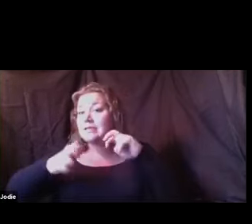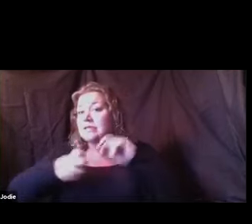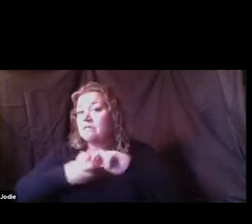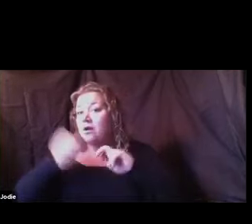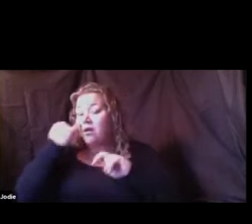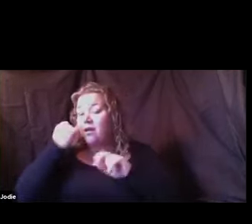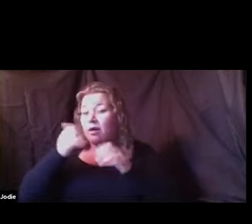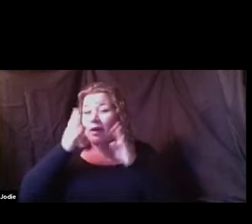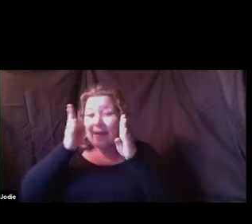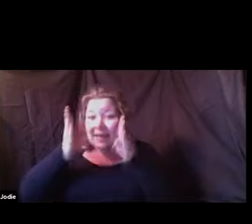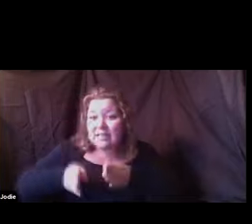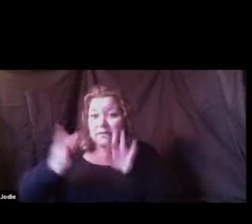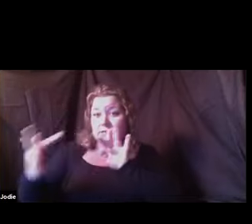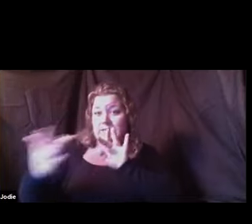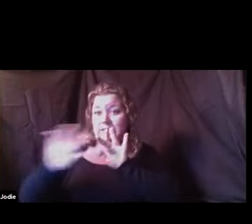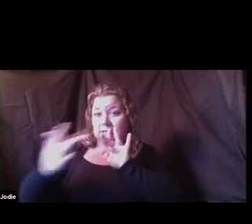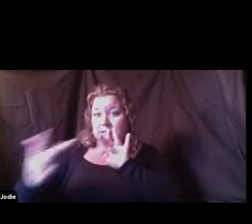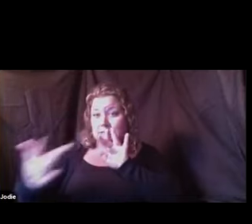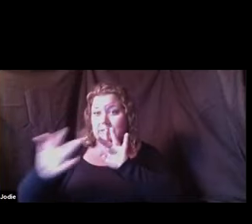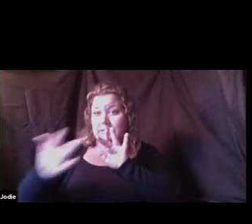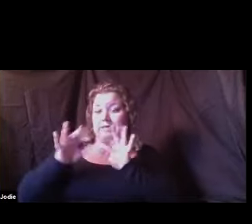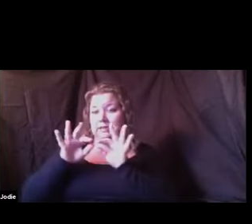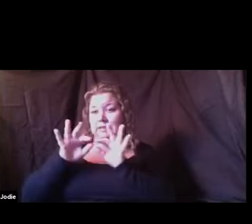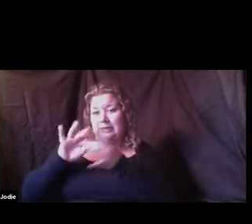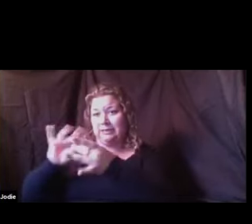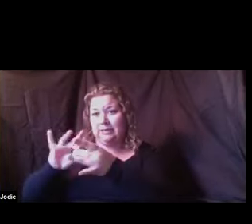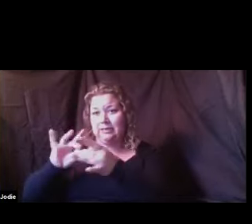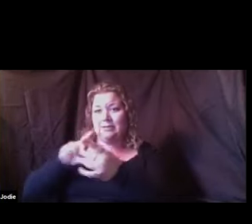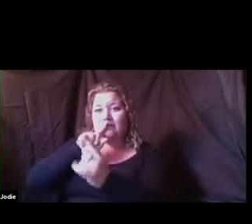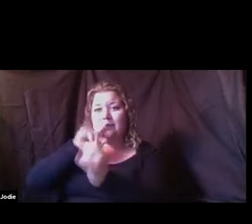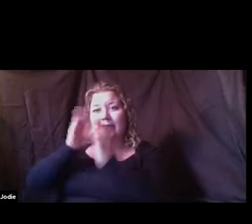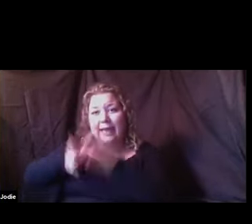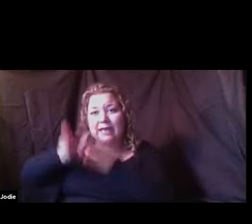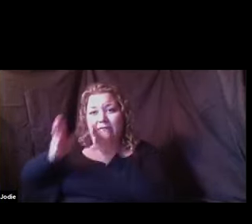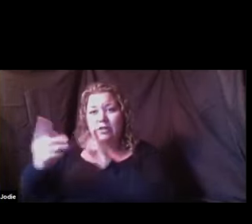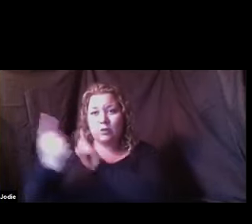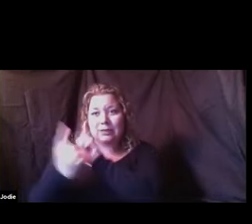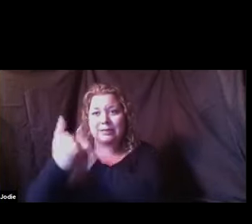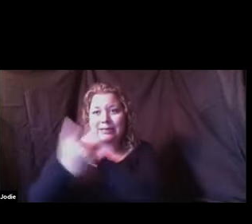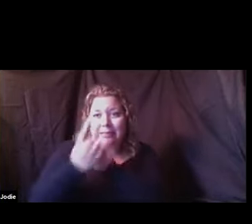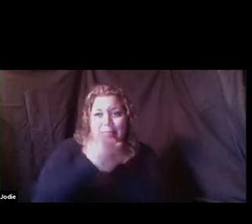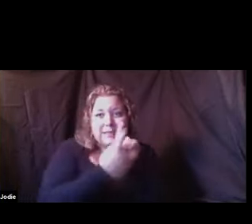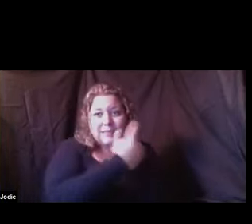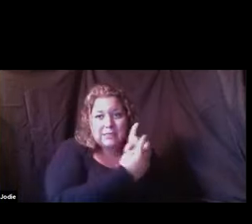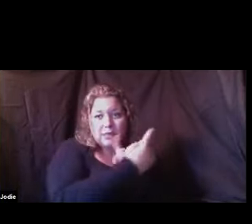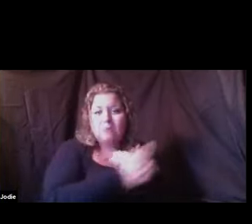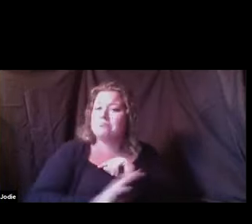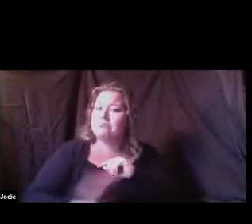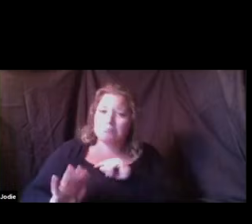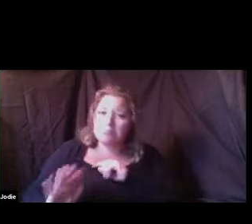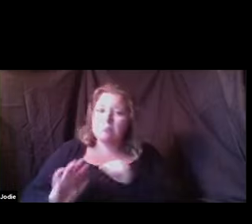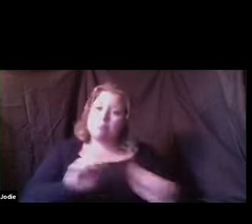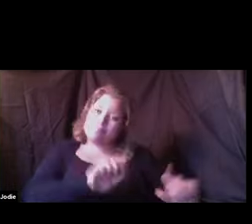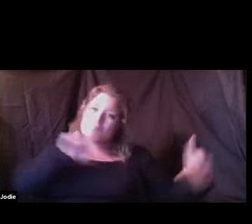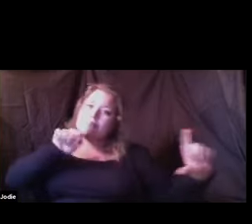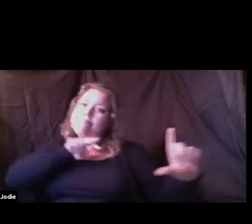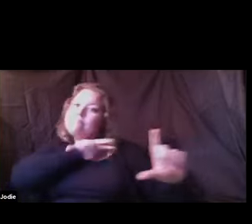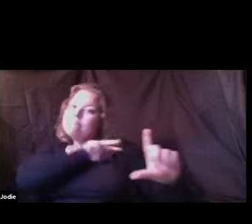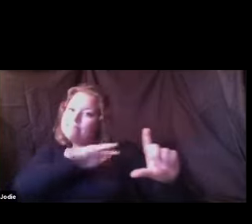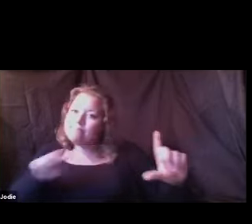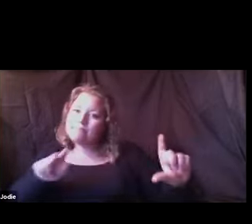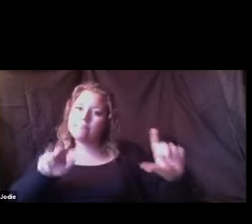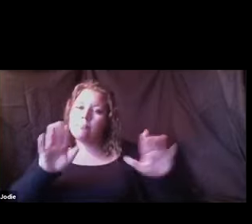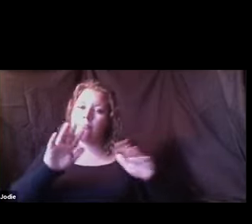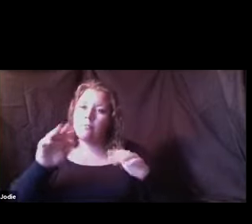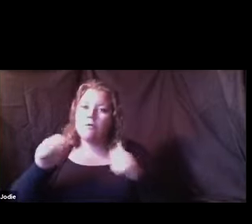feedback for plans. If this data, now that this data is available, that information